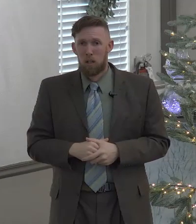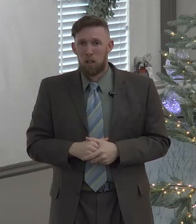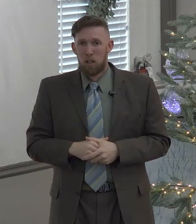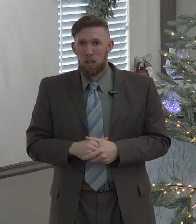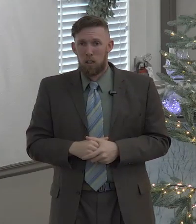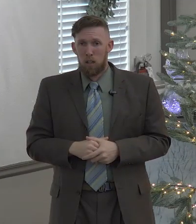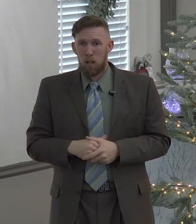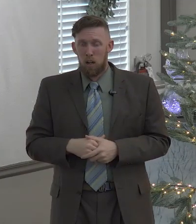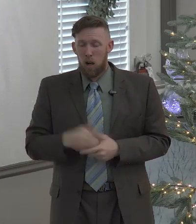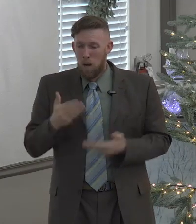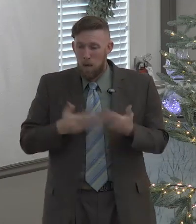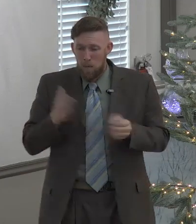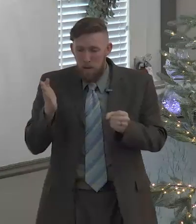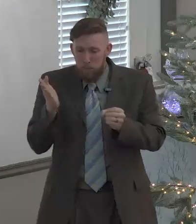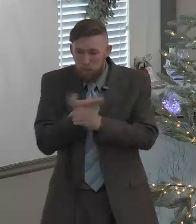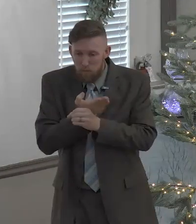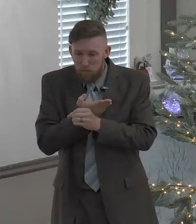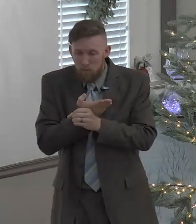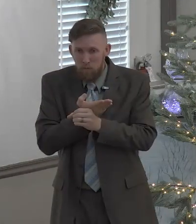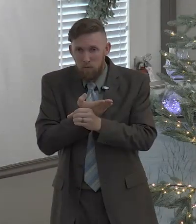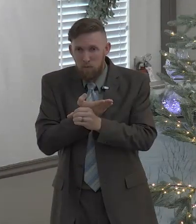every paper in town.